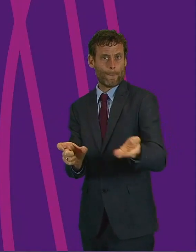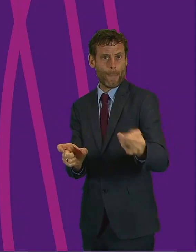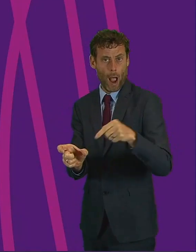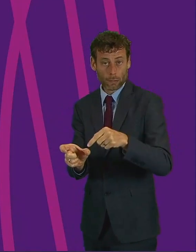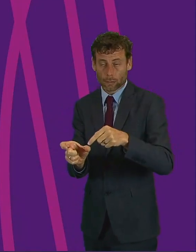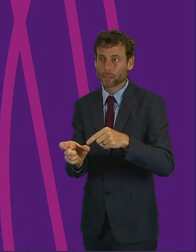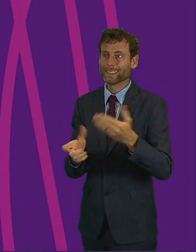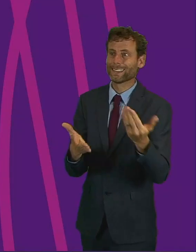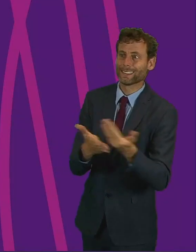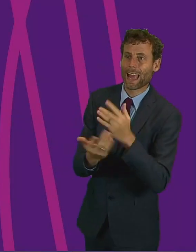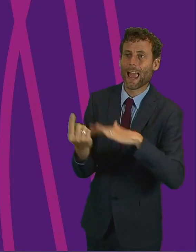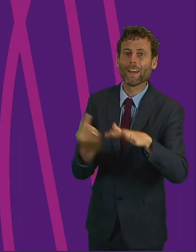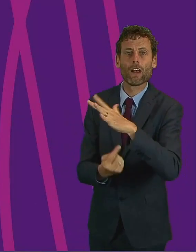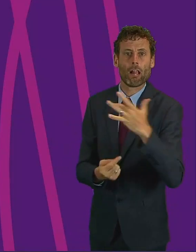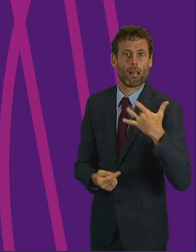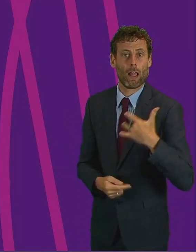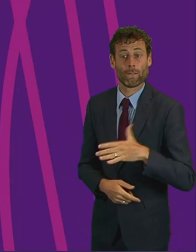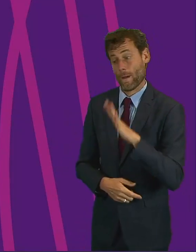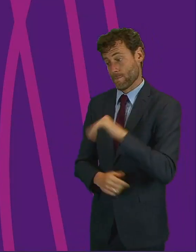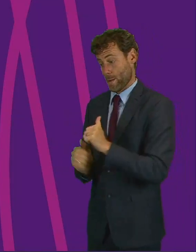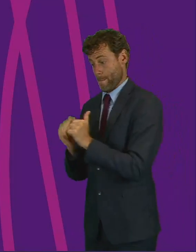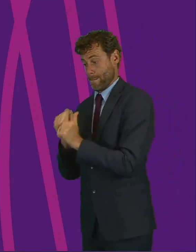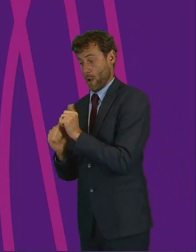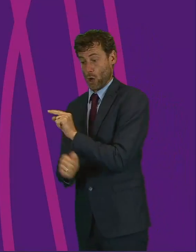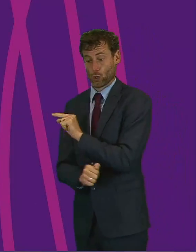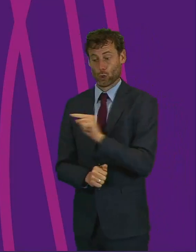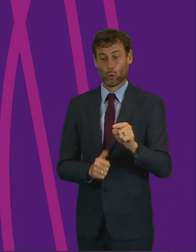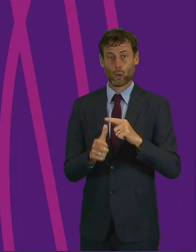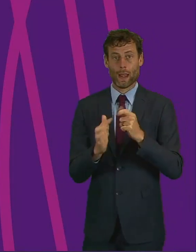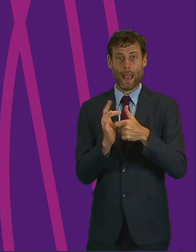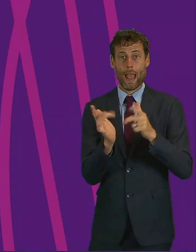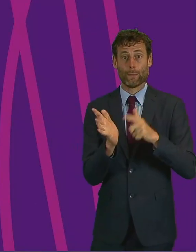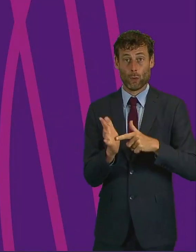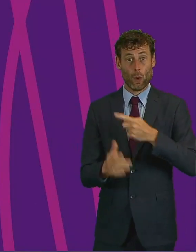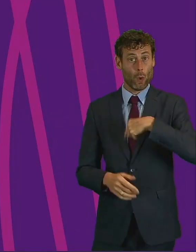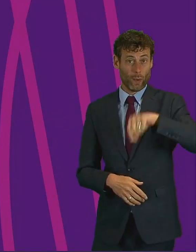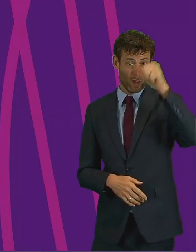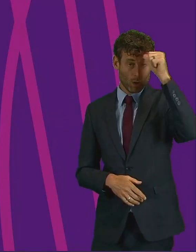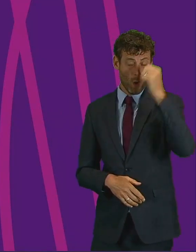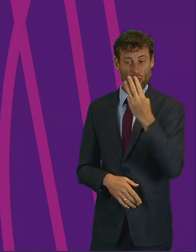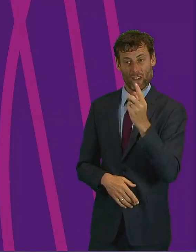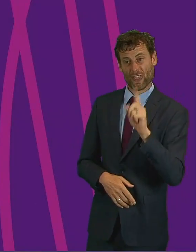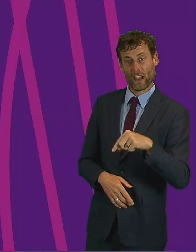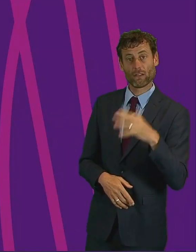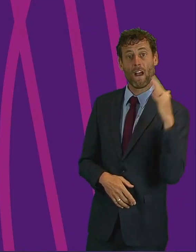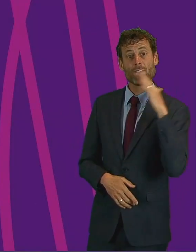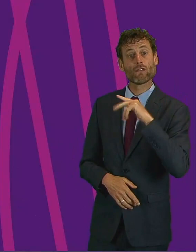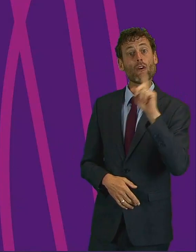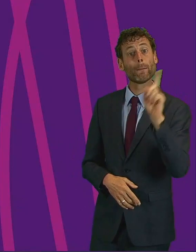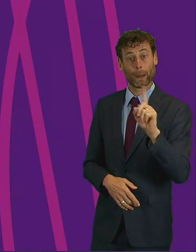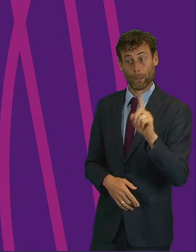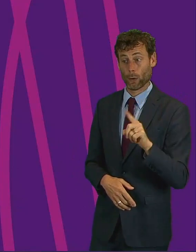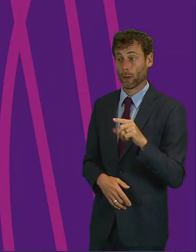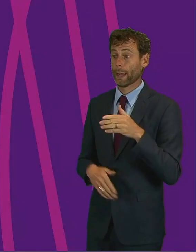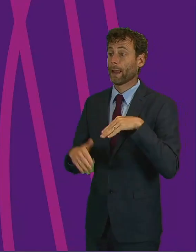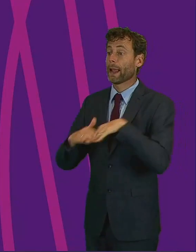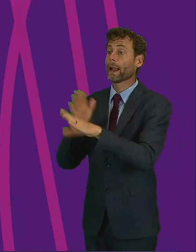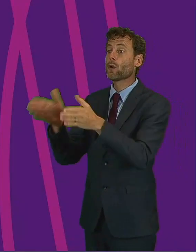March and April, we now know that over 3,500 people were discharged from Scotland's hospitals,